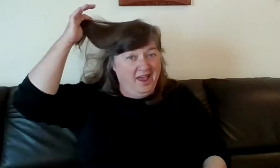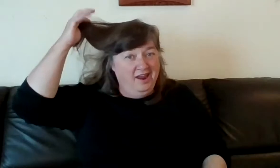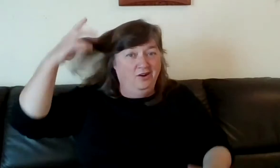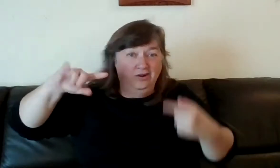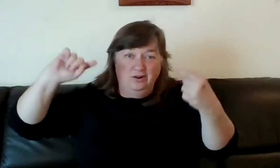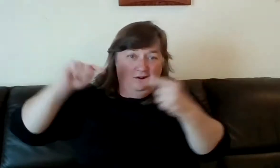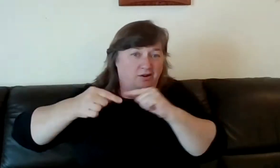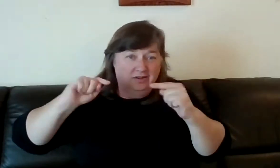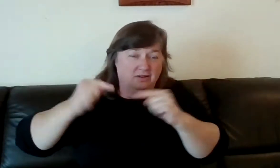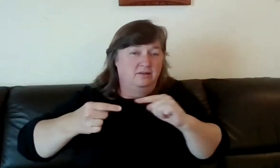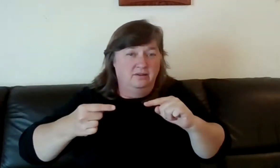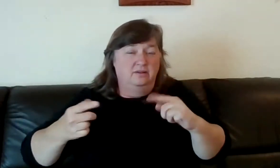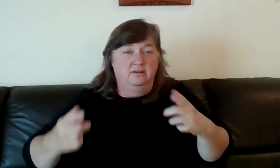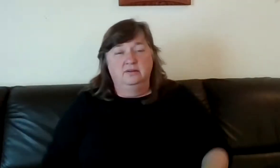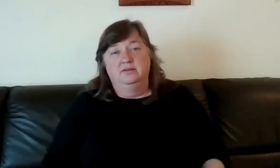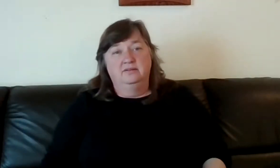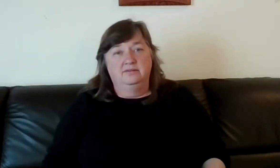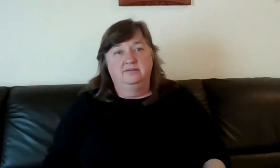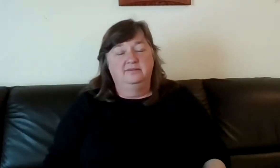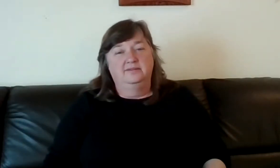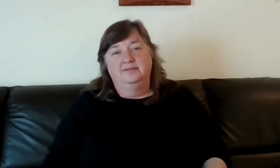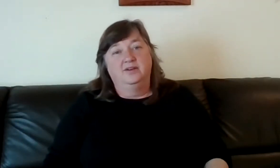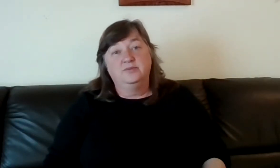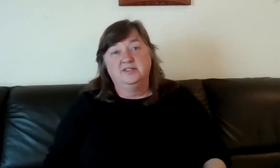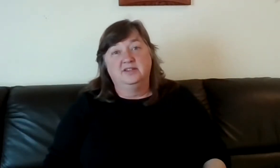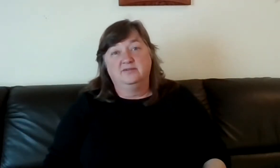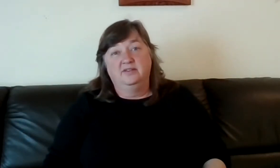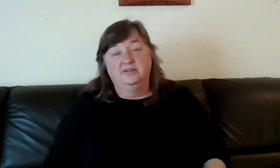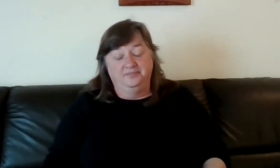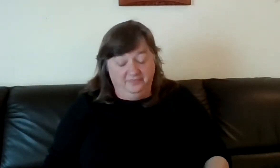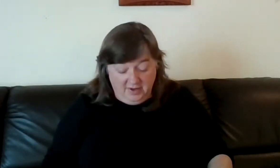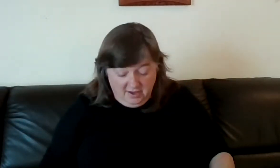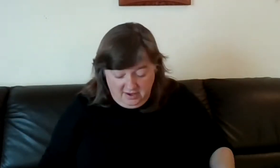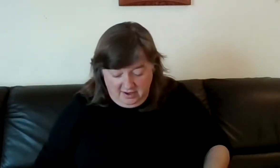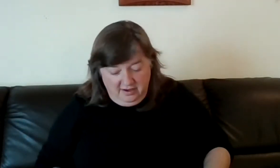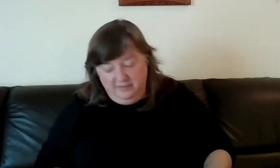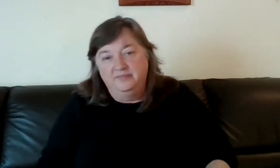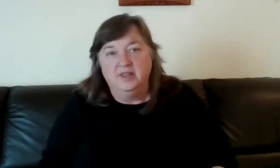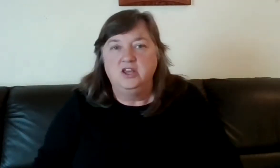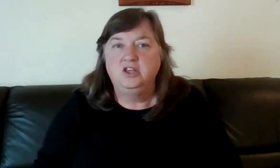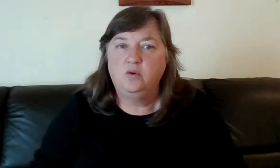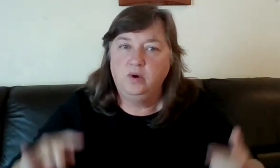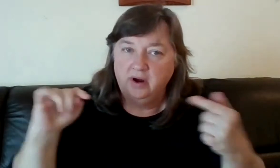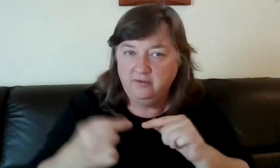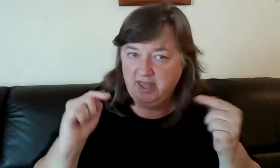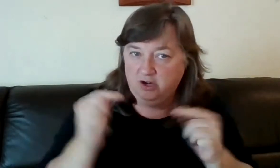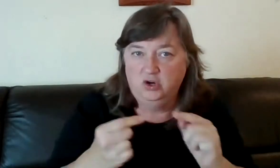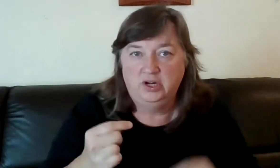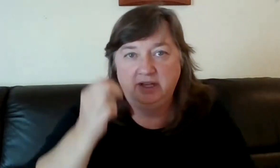Hair hurt. That was my son's favorite. You know, wherever that hurt is,